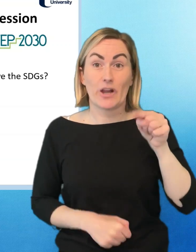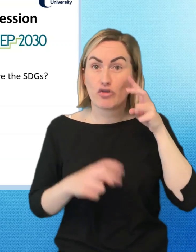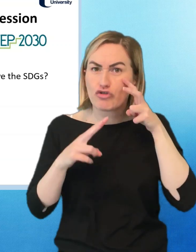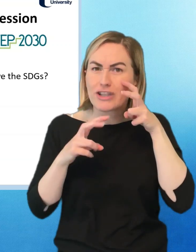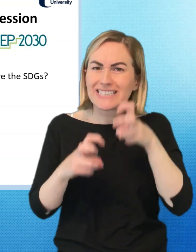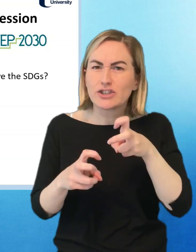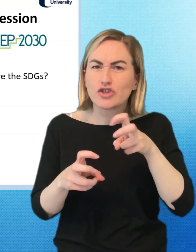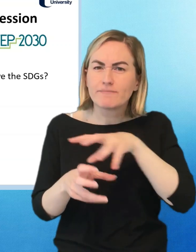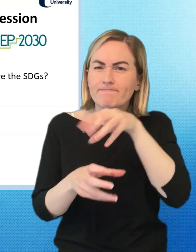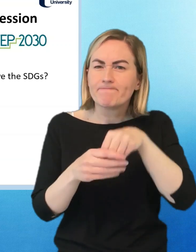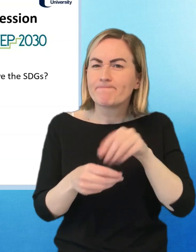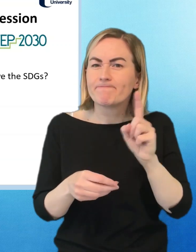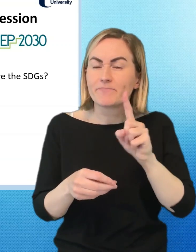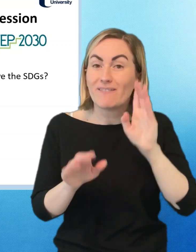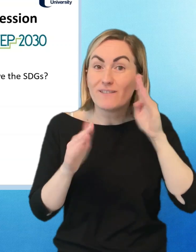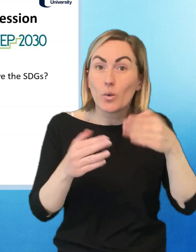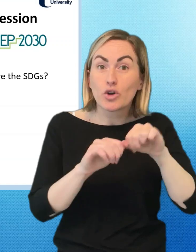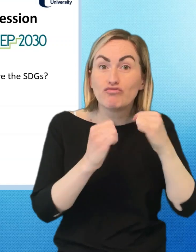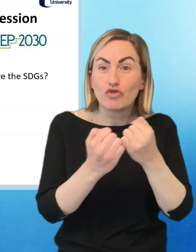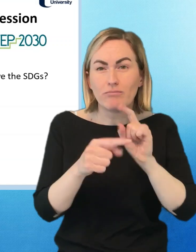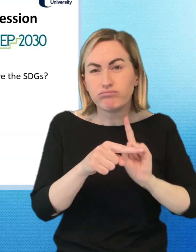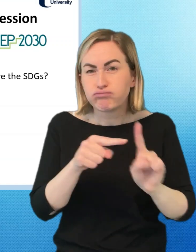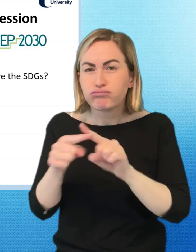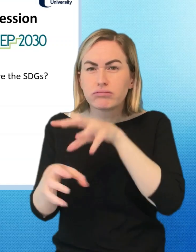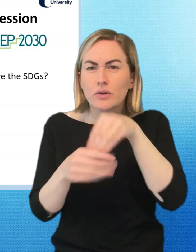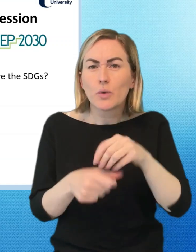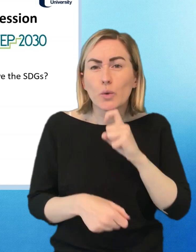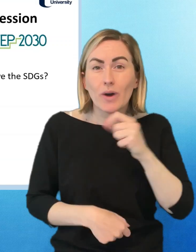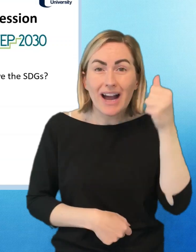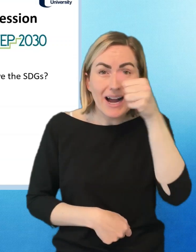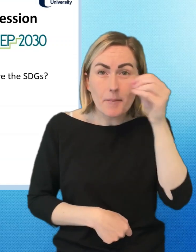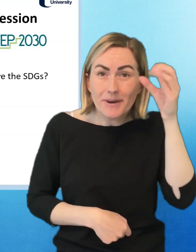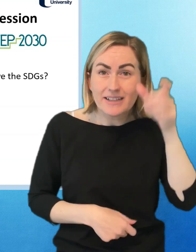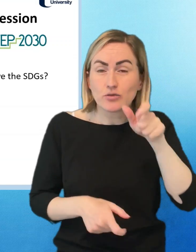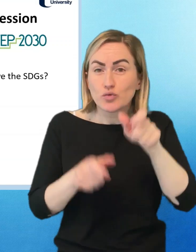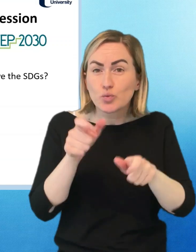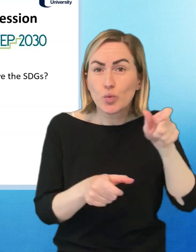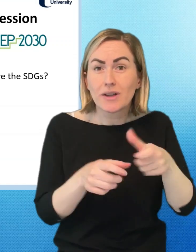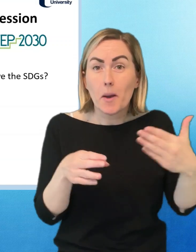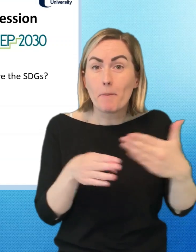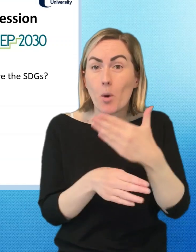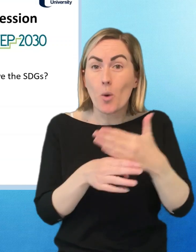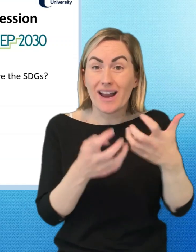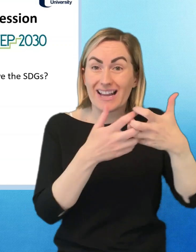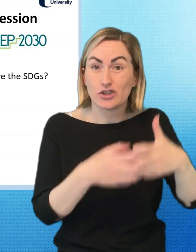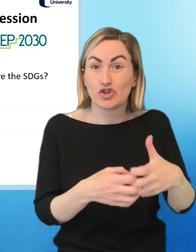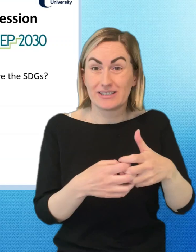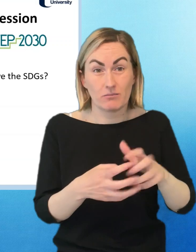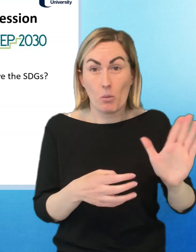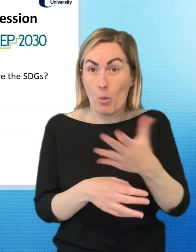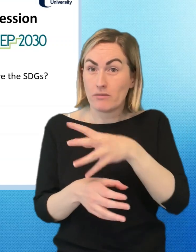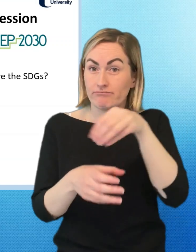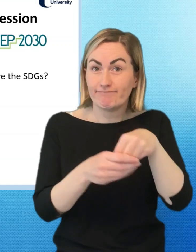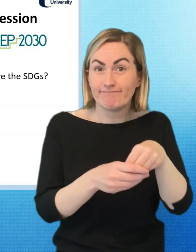This research project included focus groups with engineering academics, engineering students, and engineering employers to answer